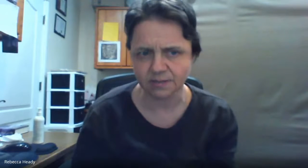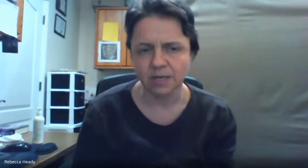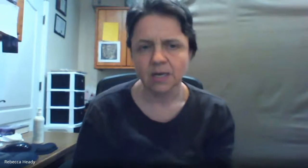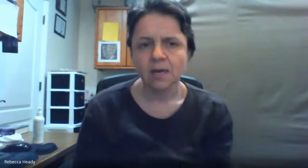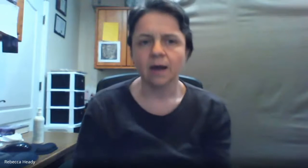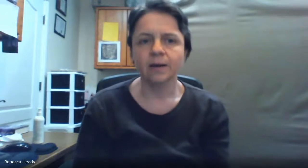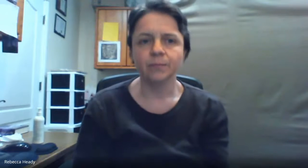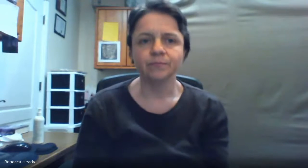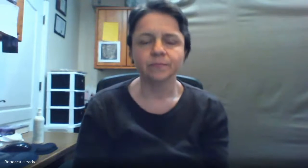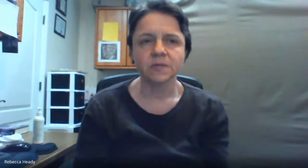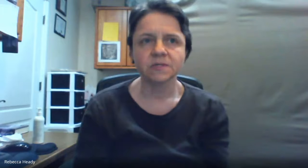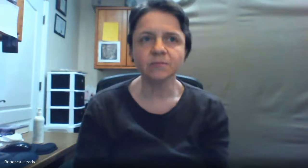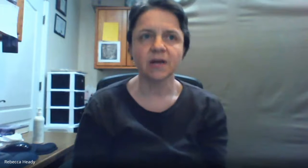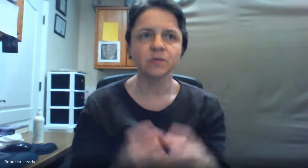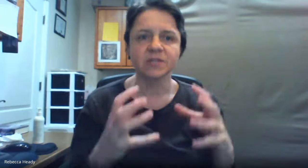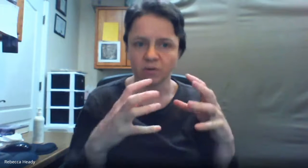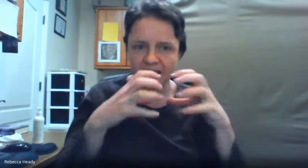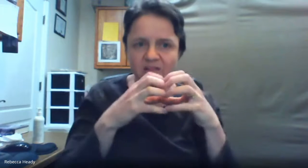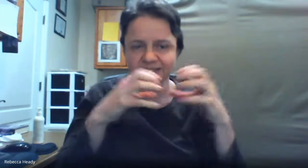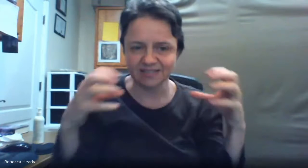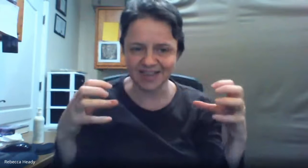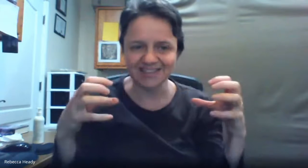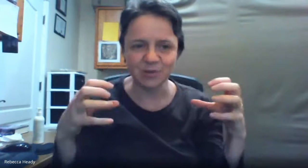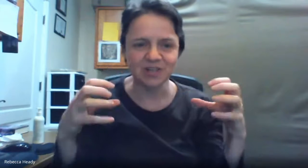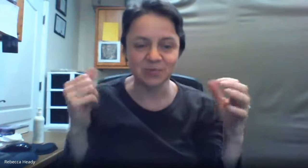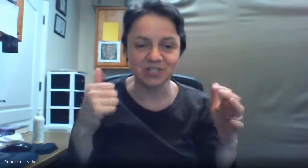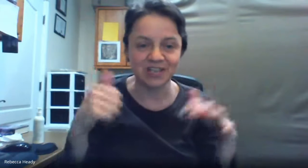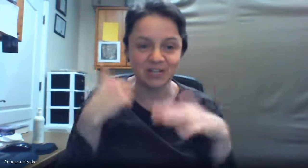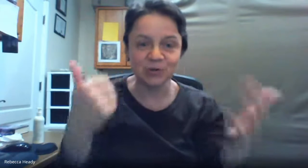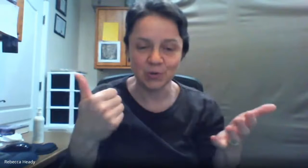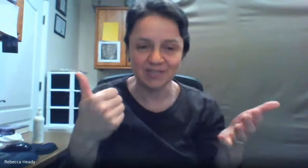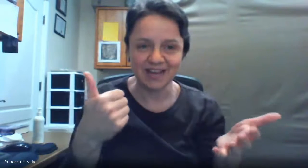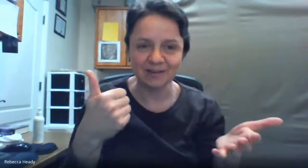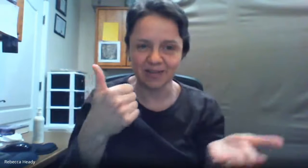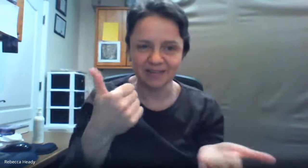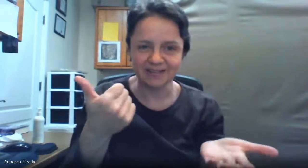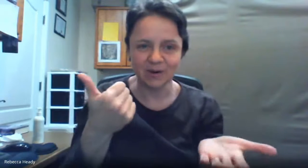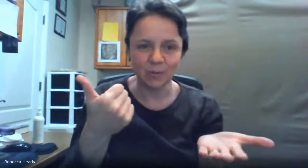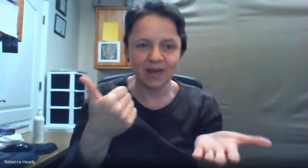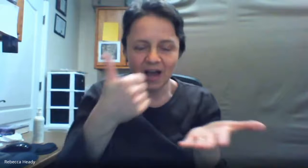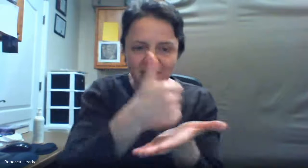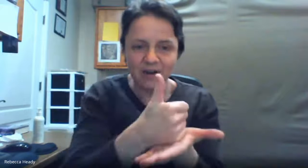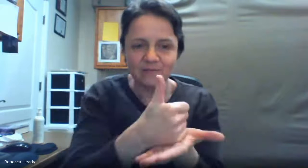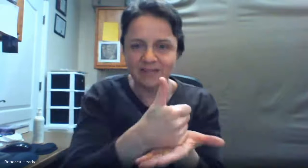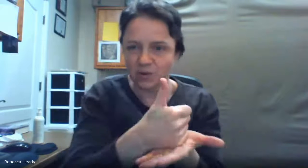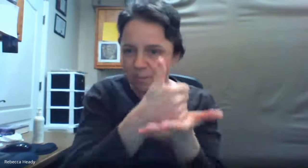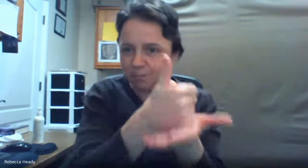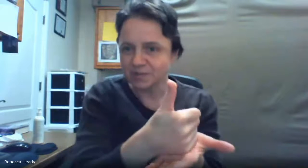signs. Sometimes we don't analyze the sign so much. We just, like, I show you a sign, but you know, a lot of